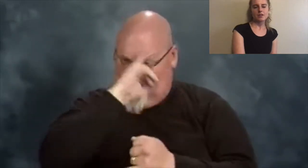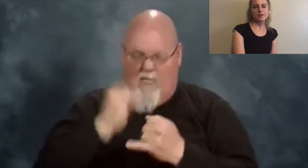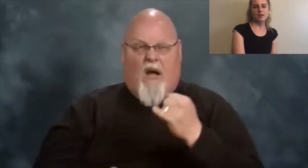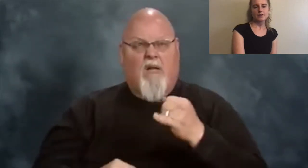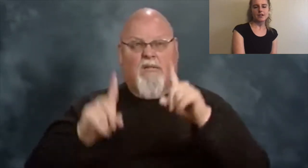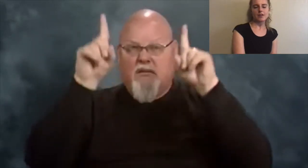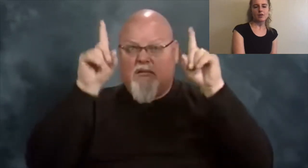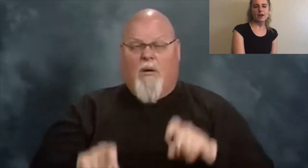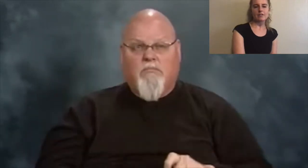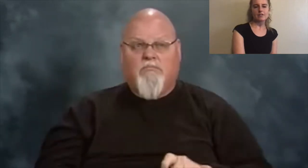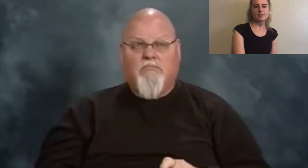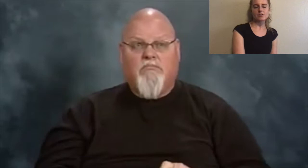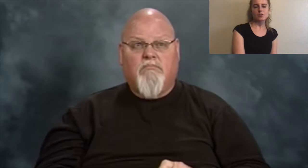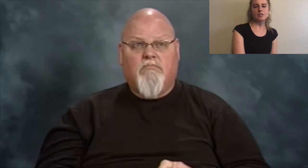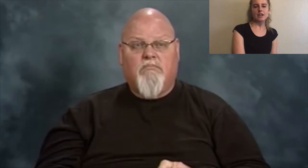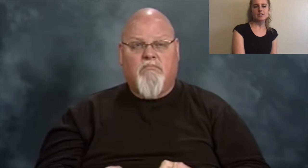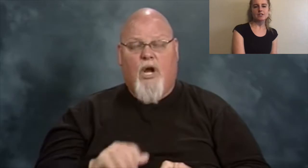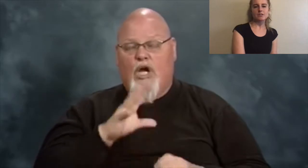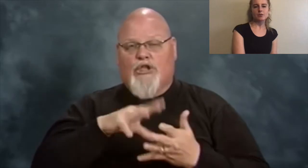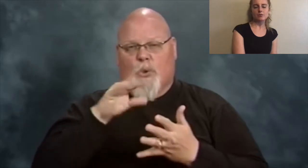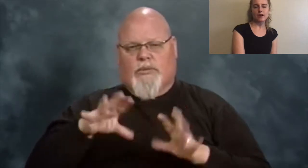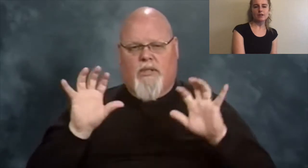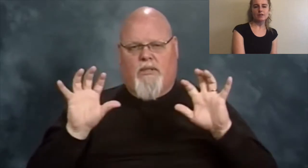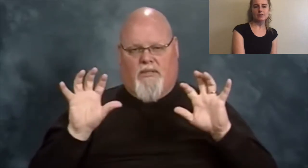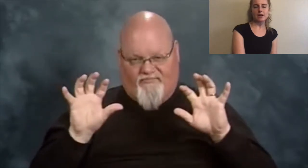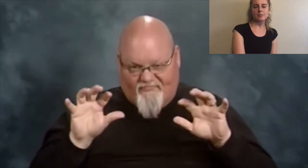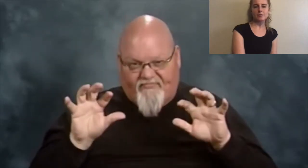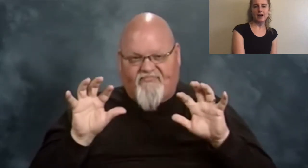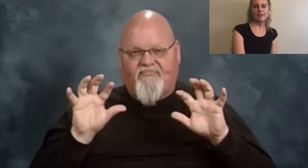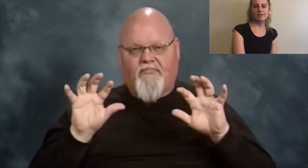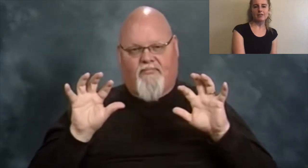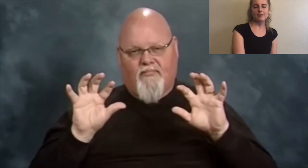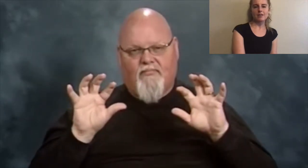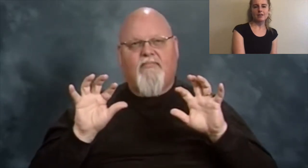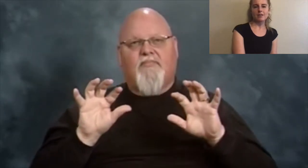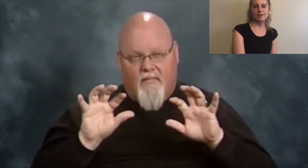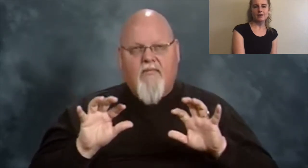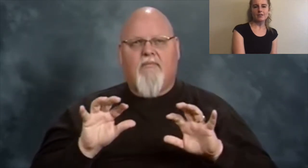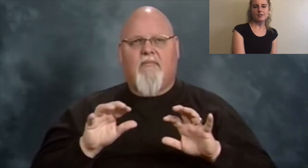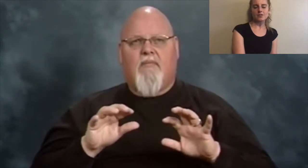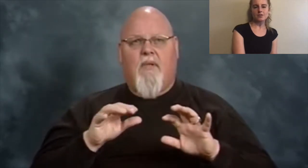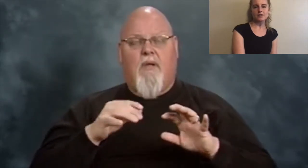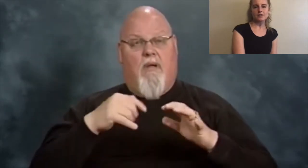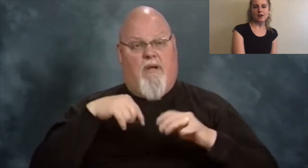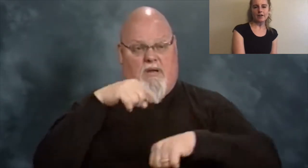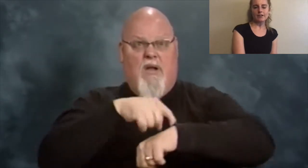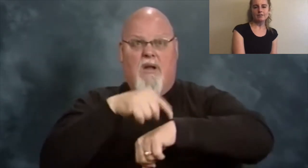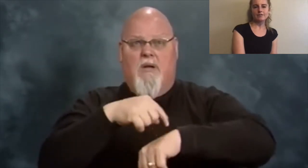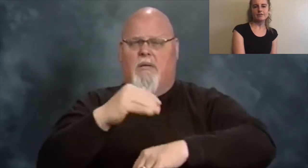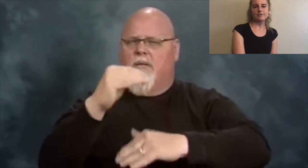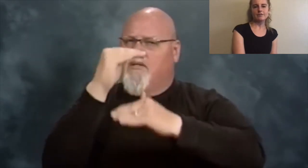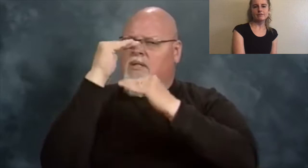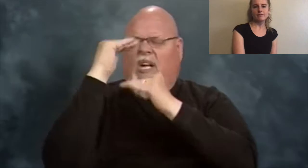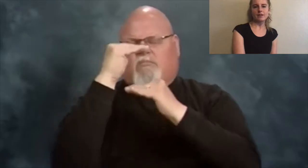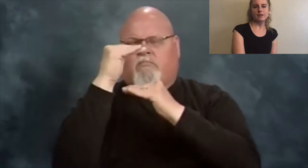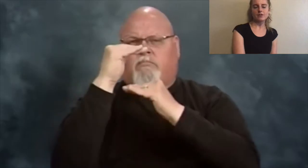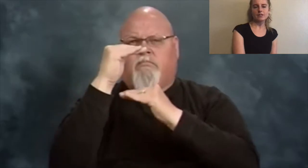and said, "All right, this is your test, your final exam for math." And the students nodded in